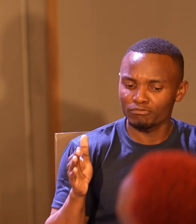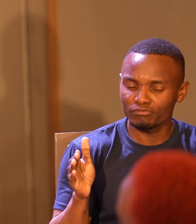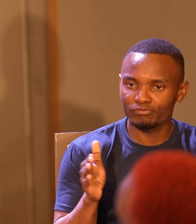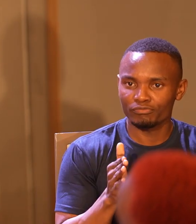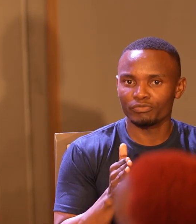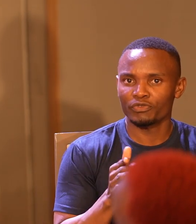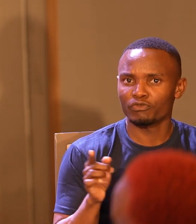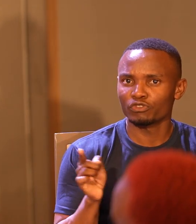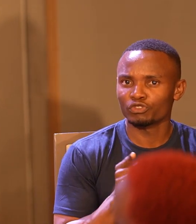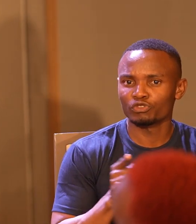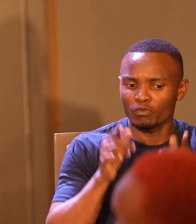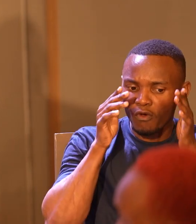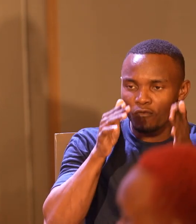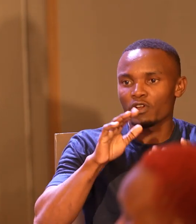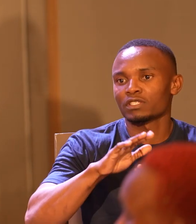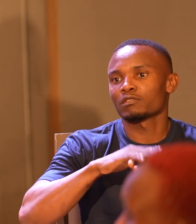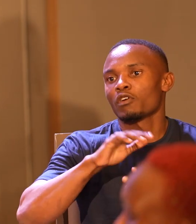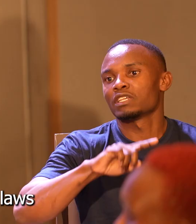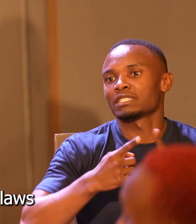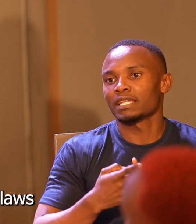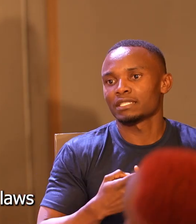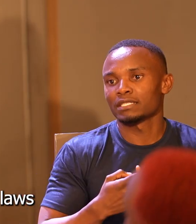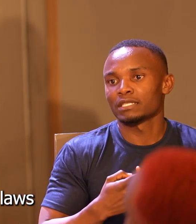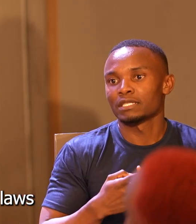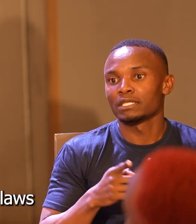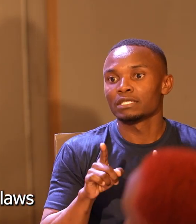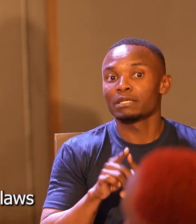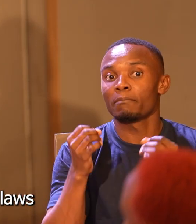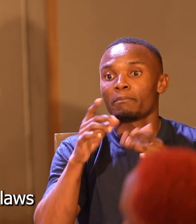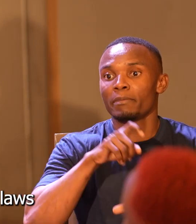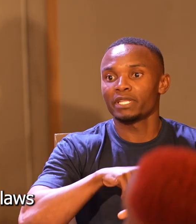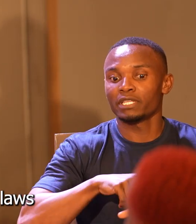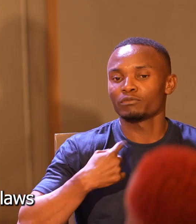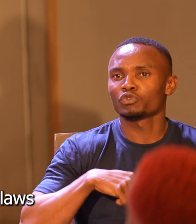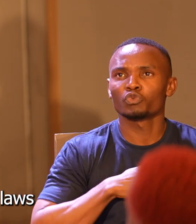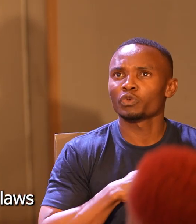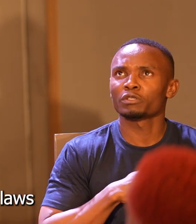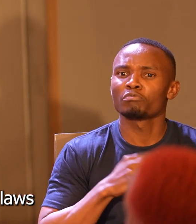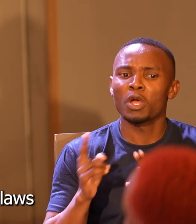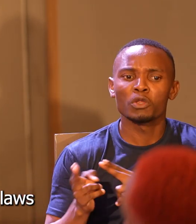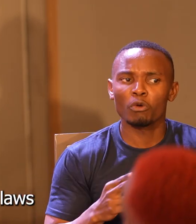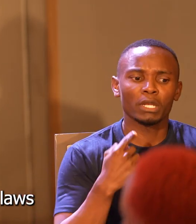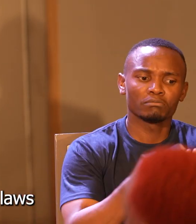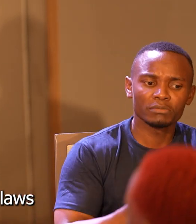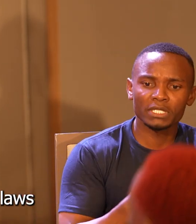is focused on standards. In most cases, we are used to talking